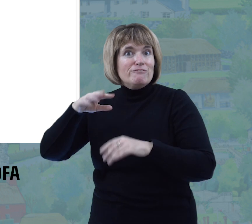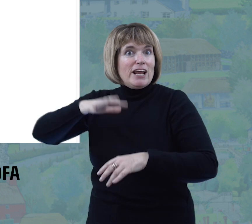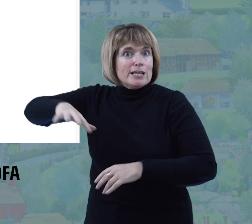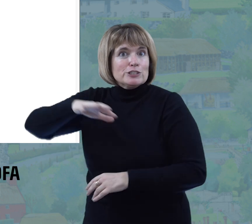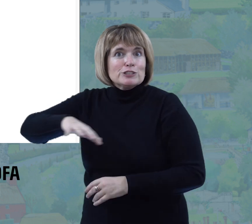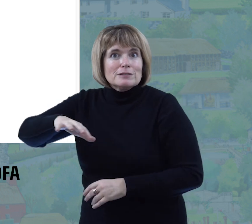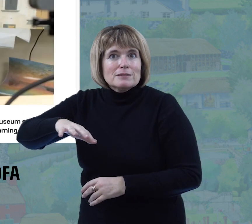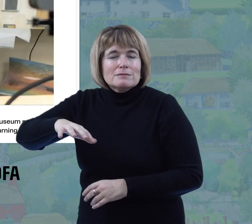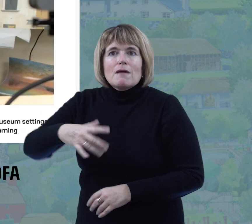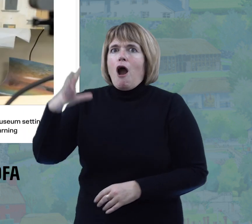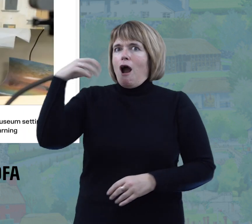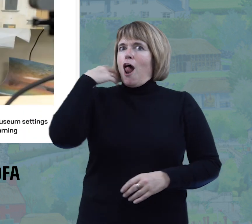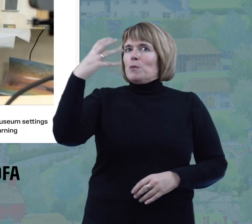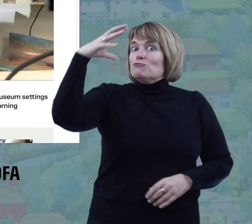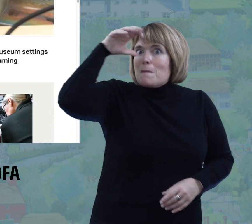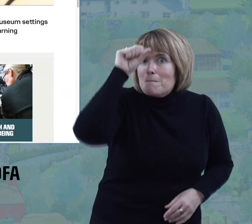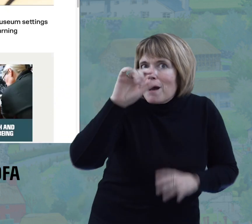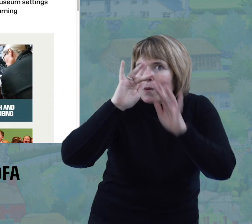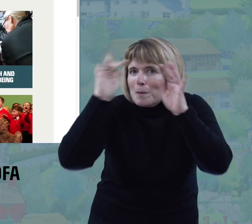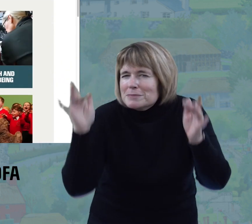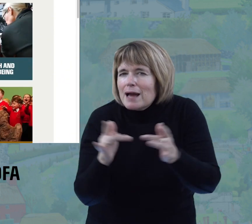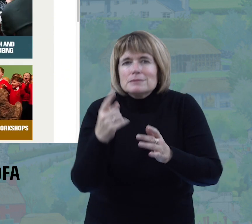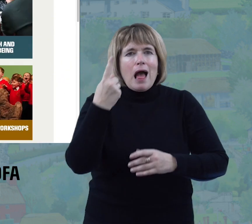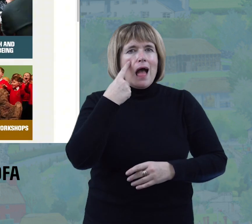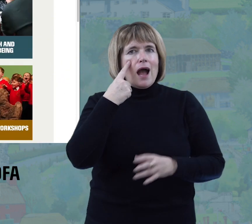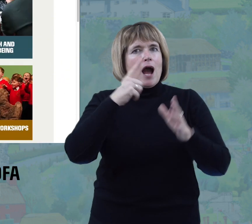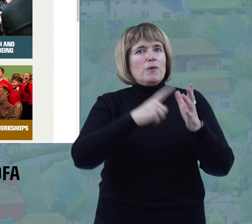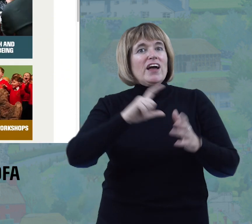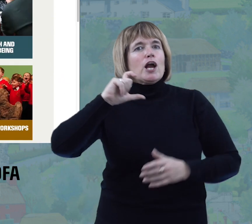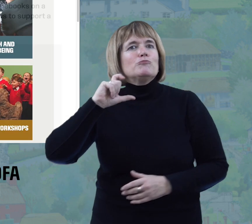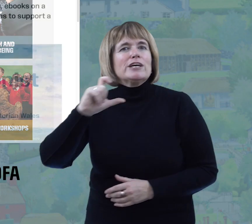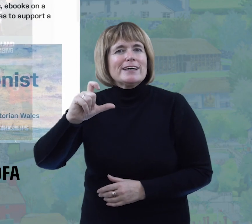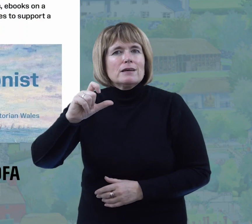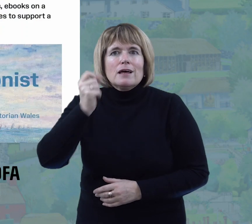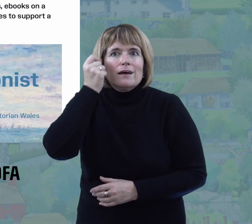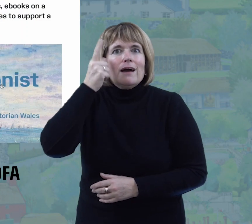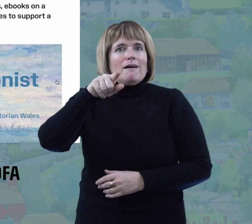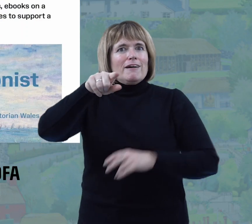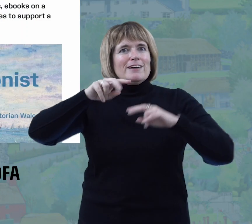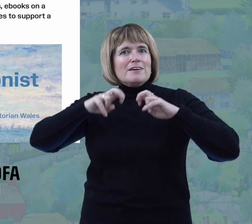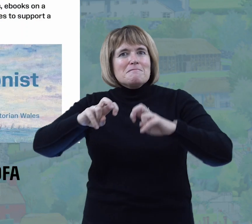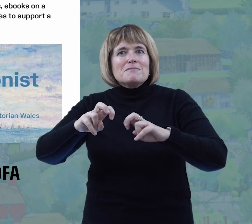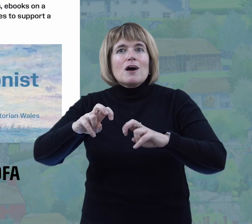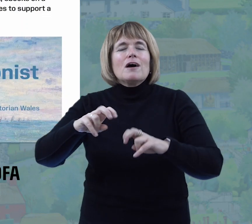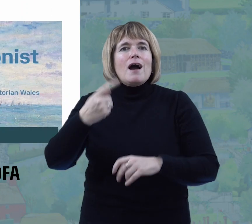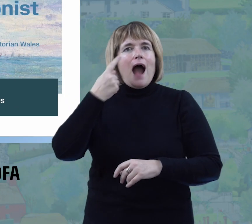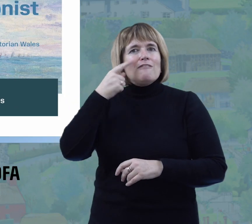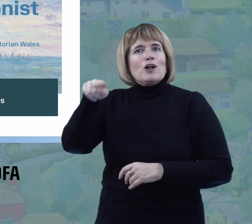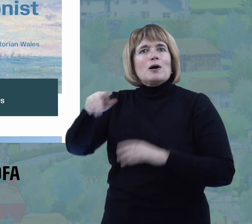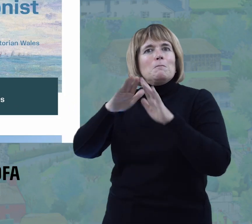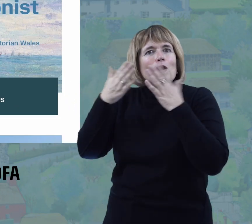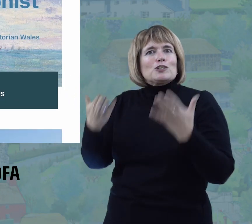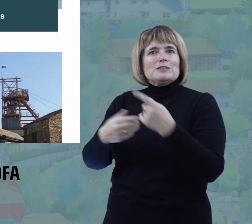you can use the Amgueddfa Cymru Learn website to get a general idea about the history you were researching. You can find books on